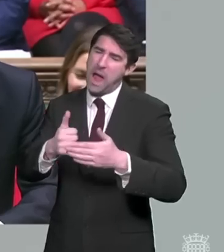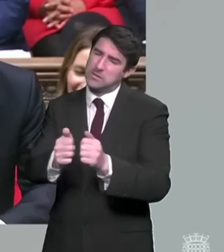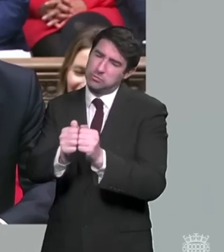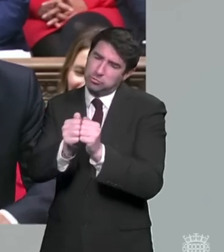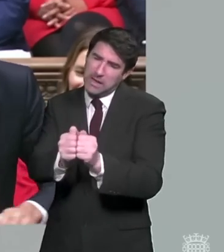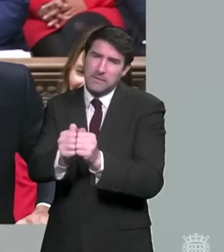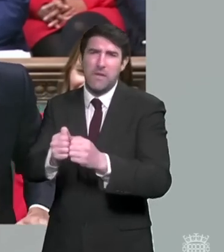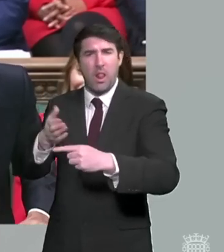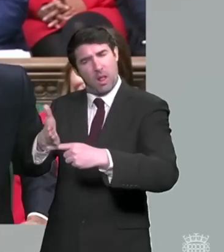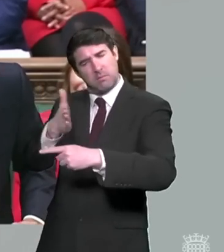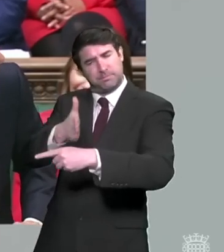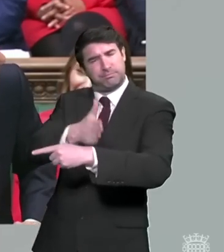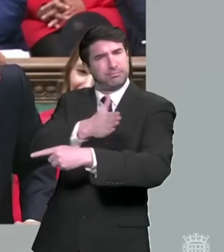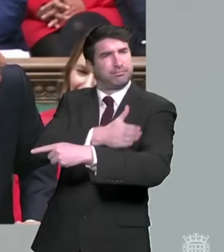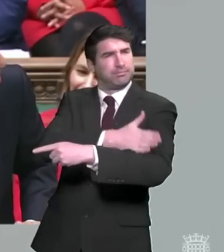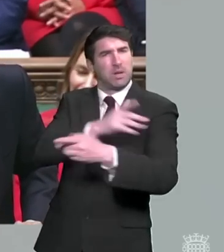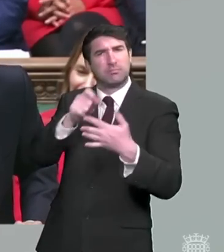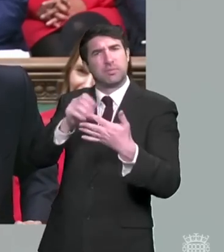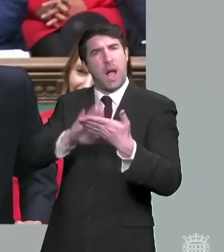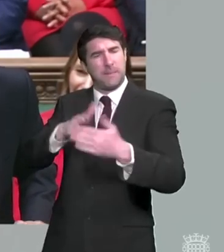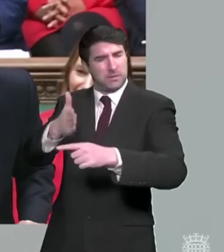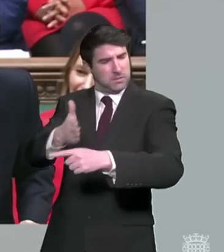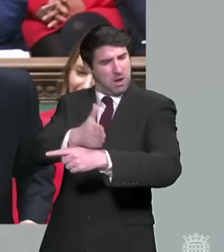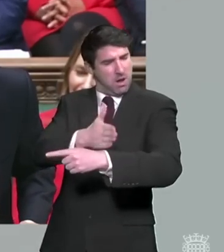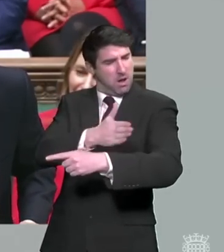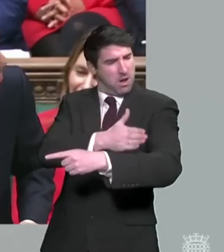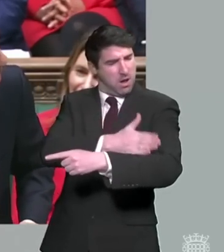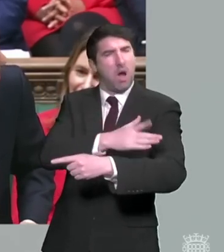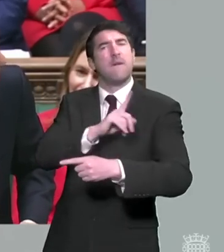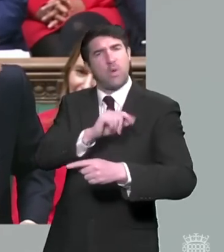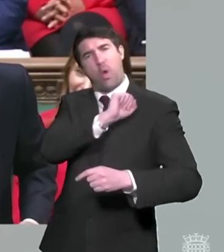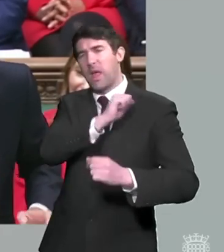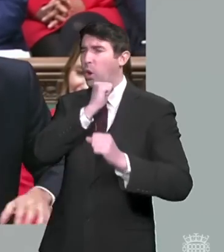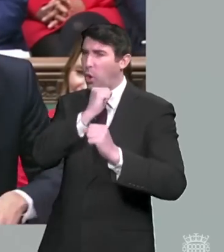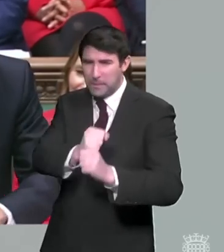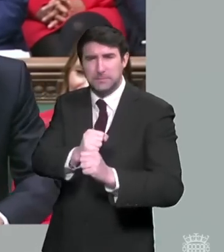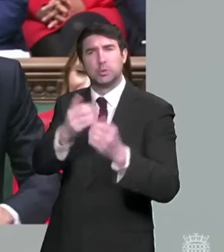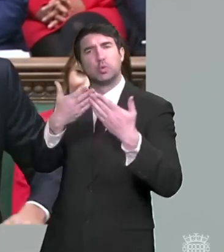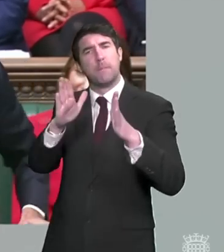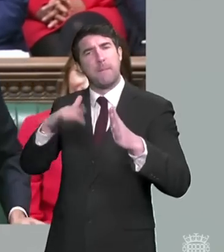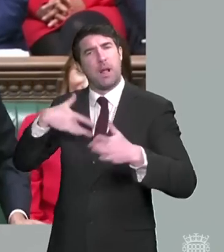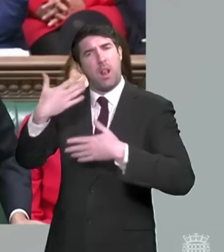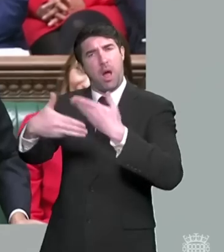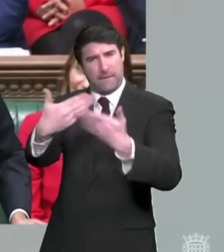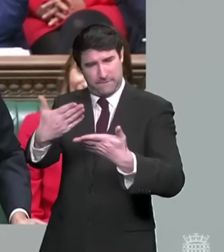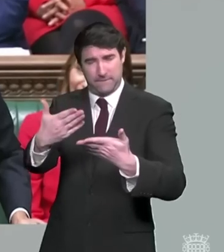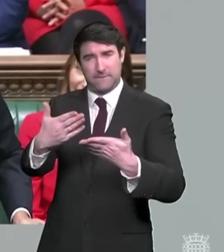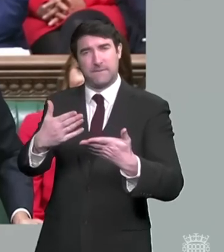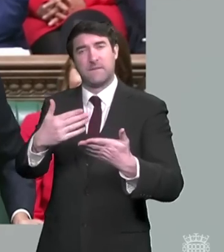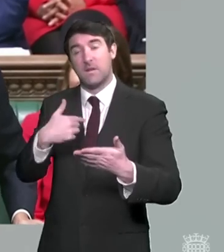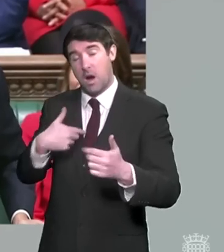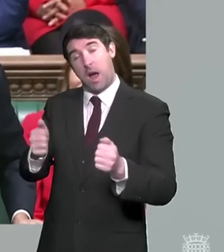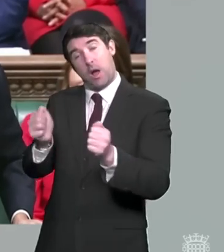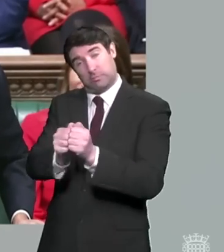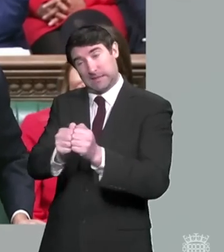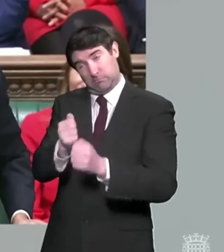public life, and can I join with the right honourable gentleman in saying that